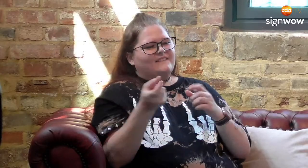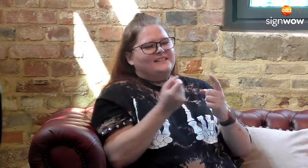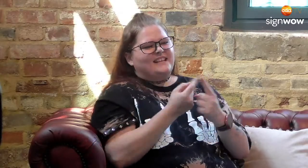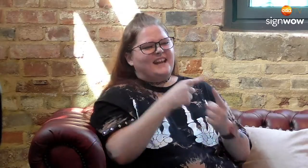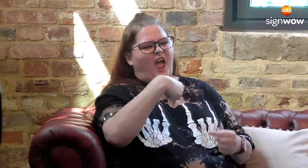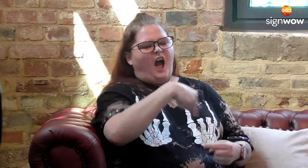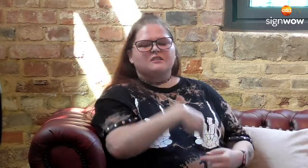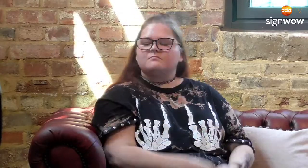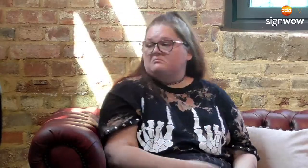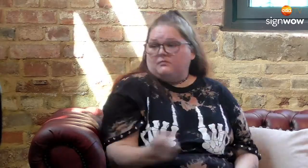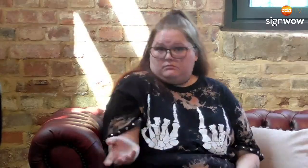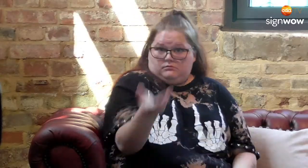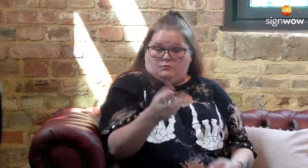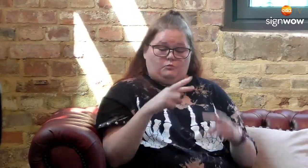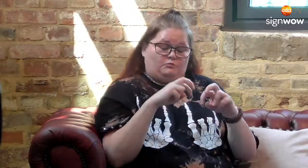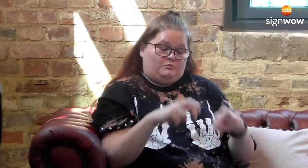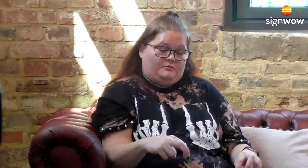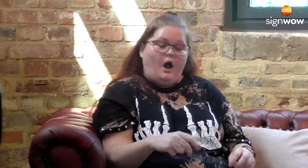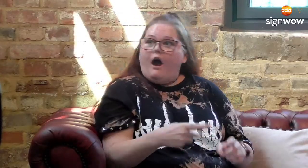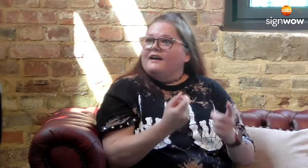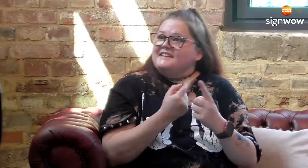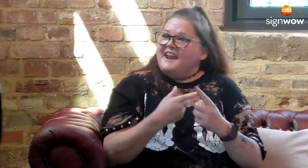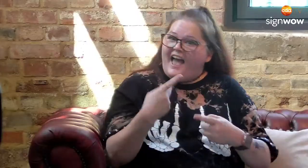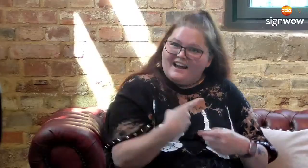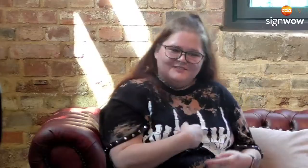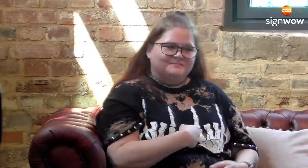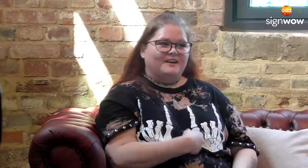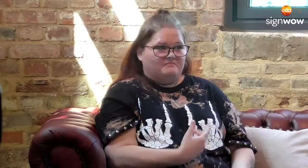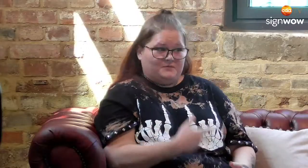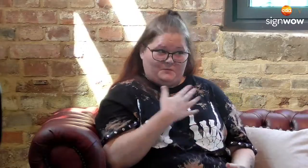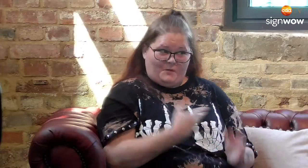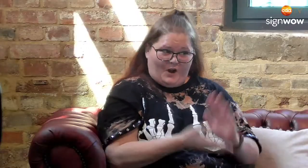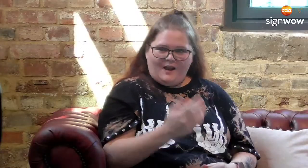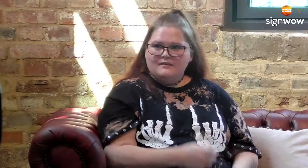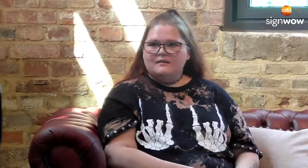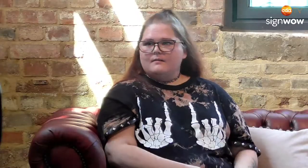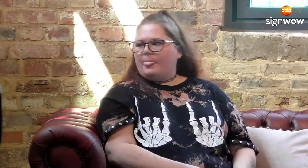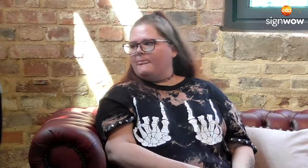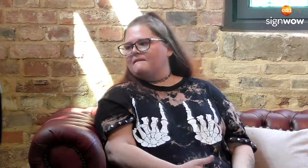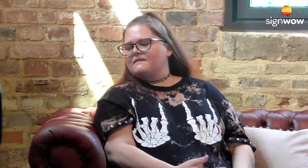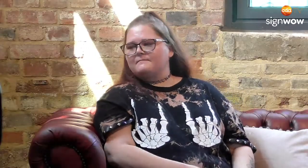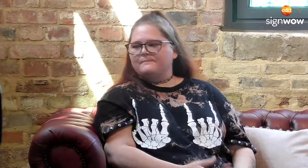And we were wondering if it was near us, so I thought, okay, let's have a Google, and it was near us, so we thought, why not? Let's go.